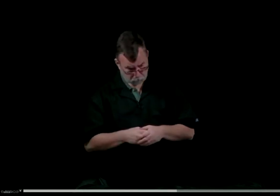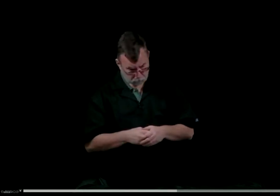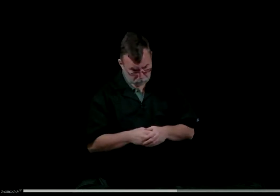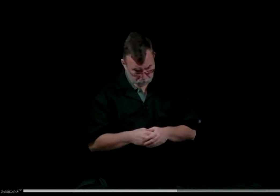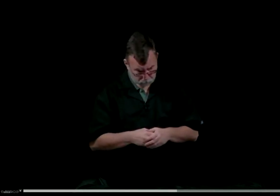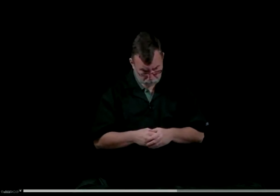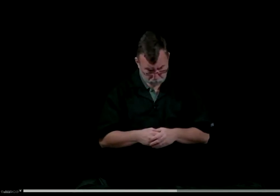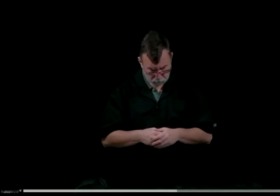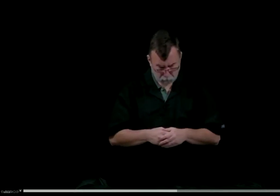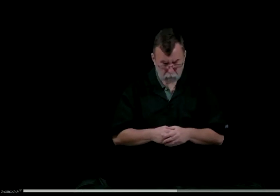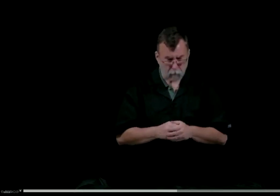Fast. We can fast.